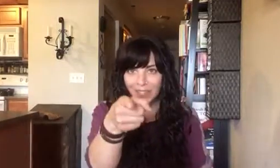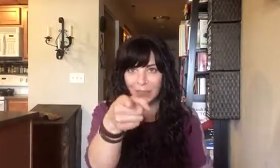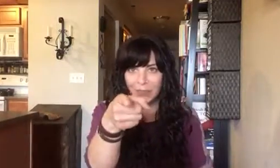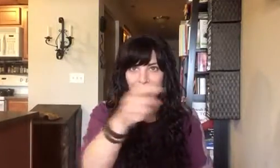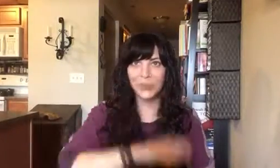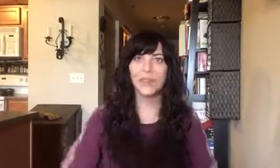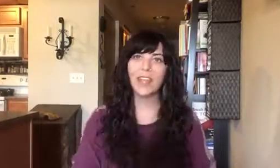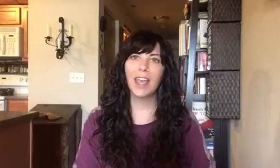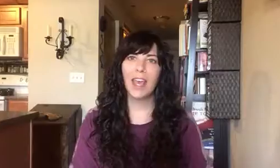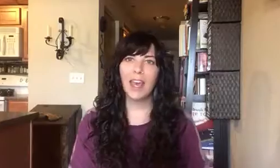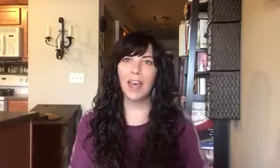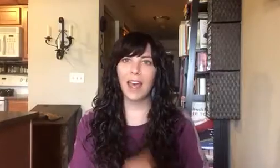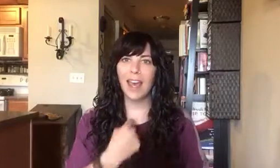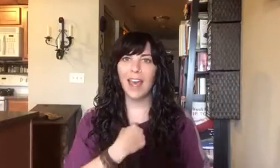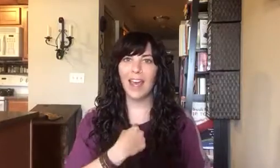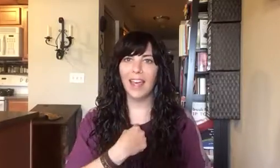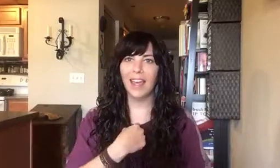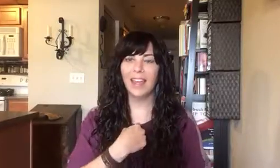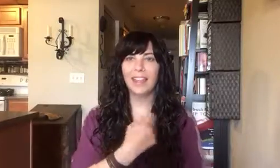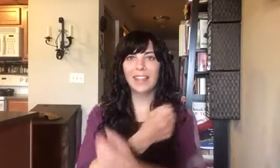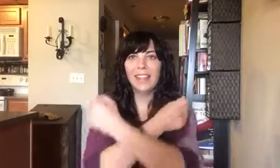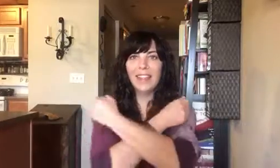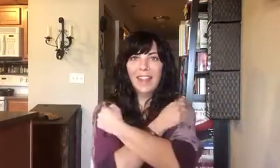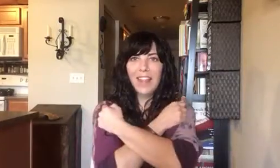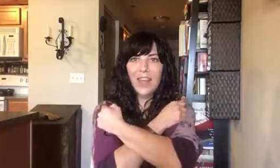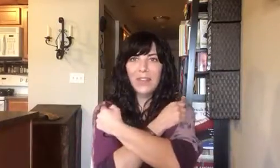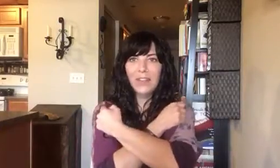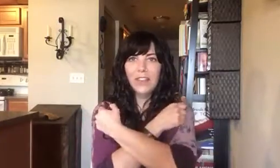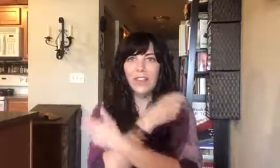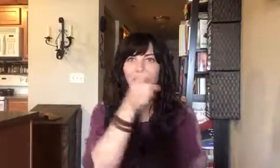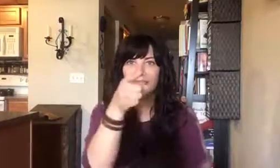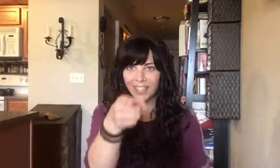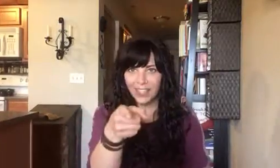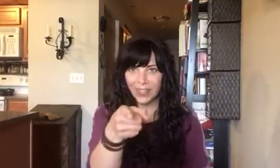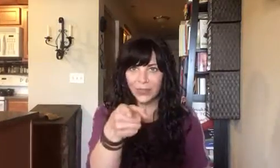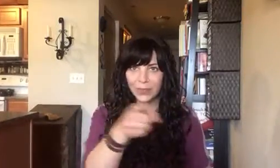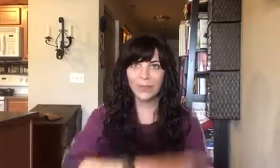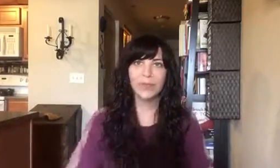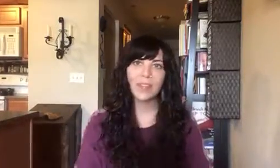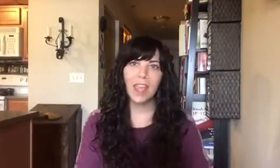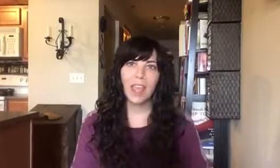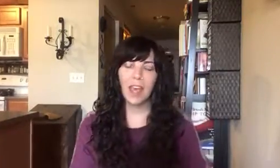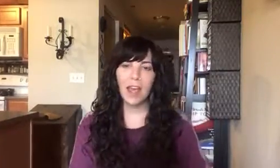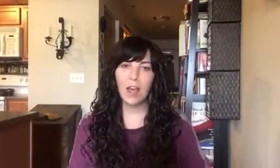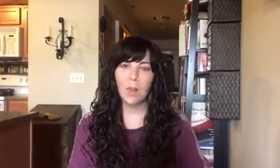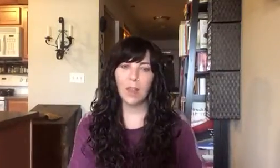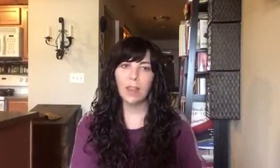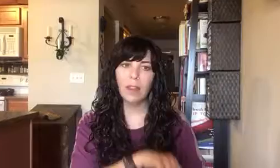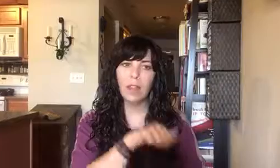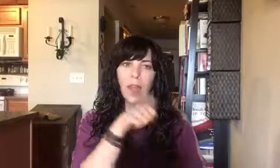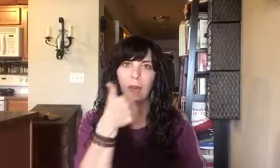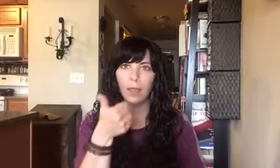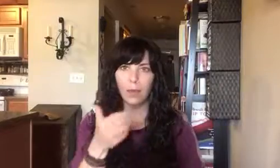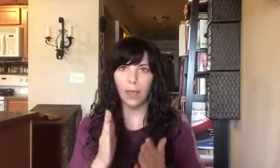you. I love you. And then the other